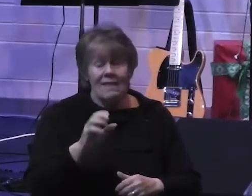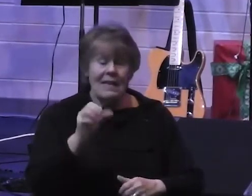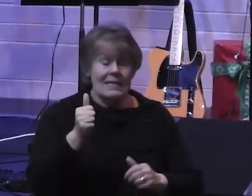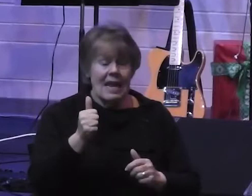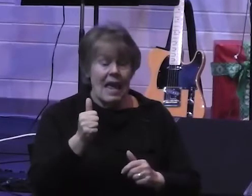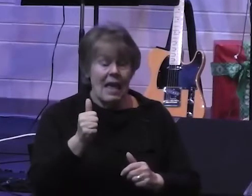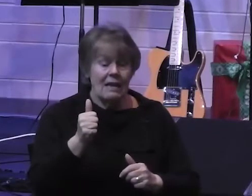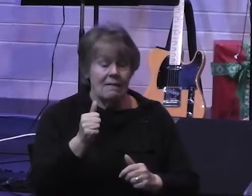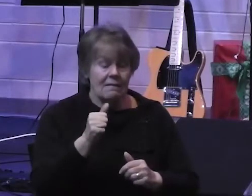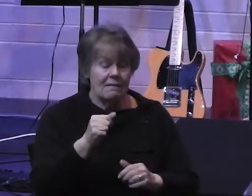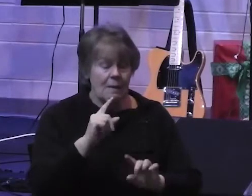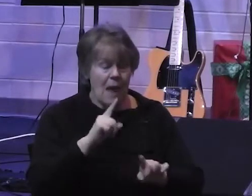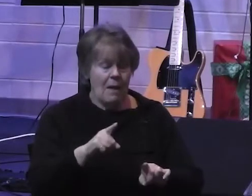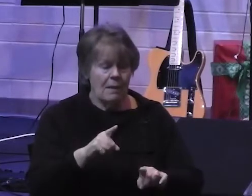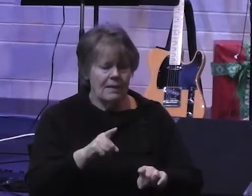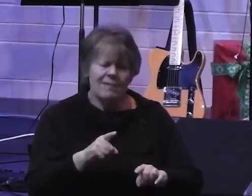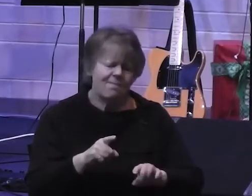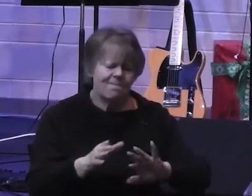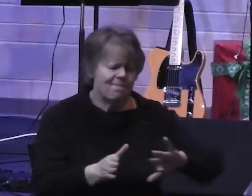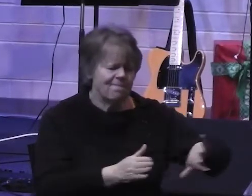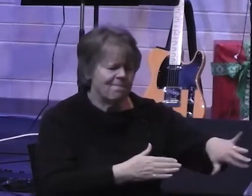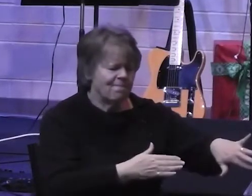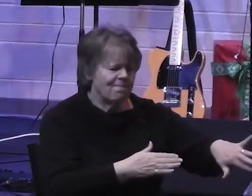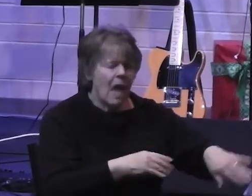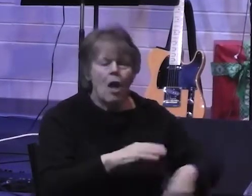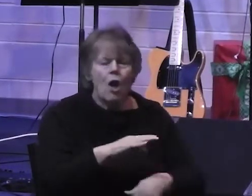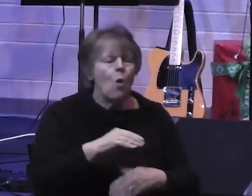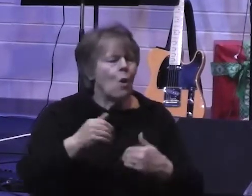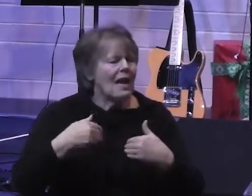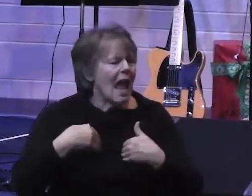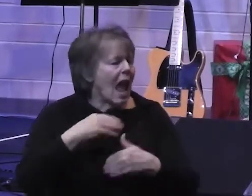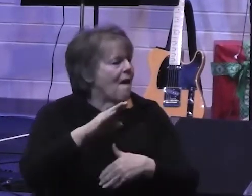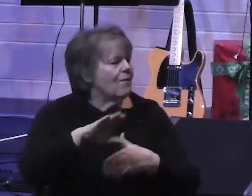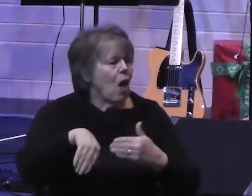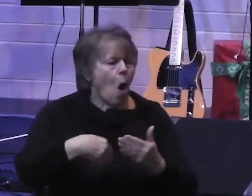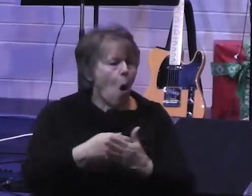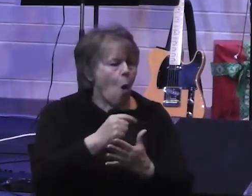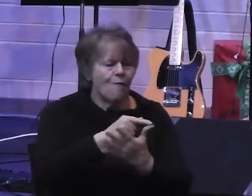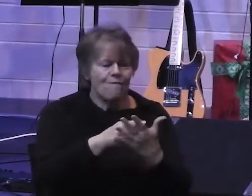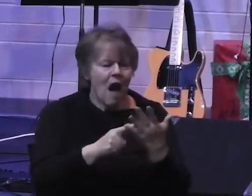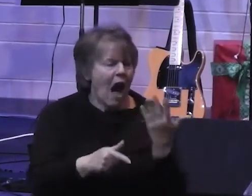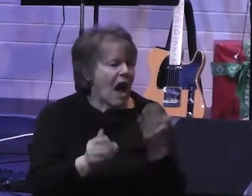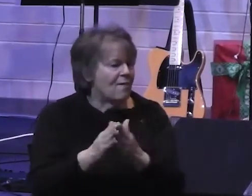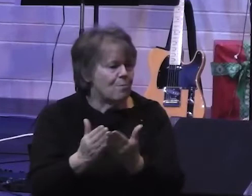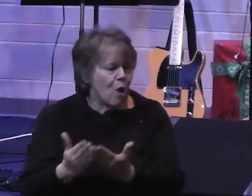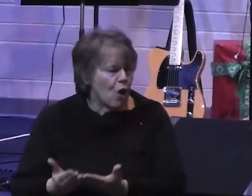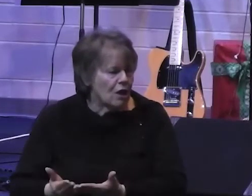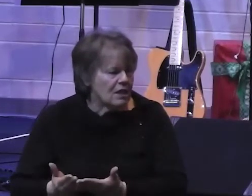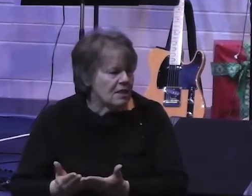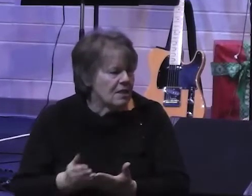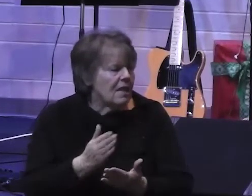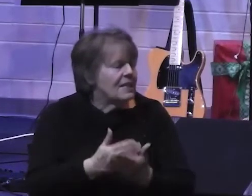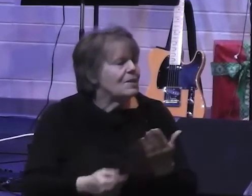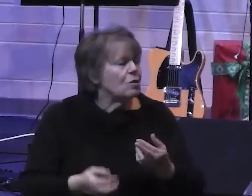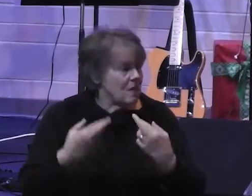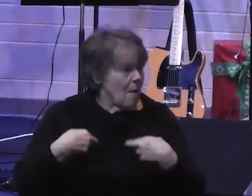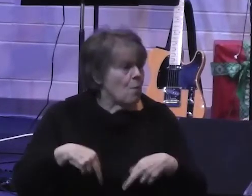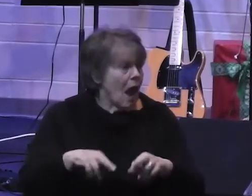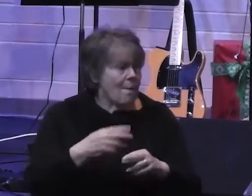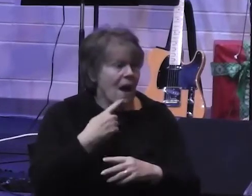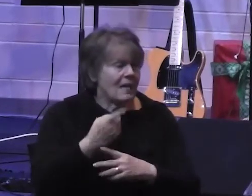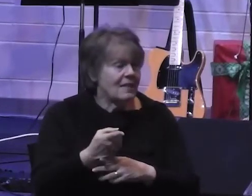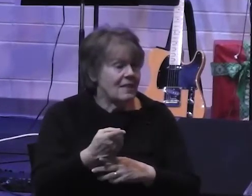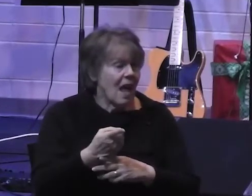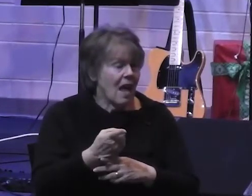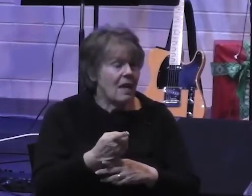the whole Pentateuch, right? So another option comes from Leviticus 19. Some rabbis said the most important, the greatest commandment